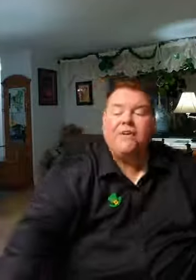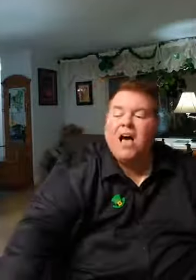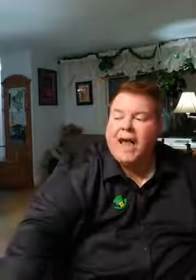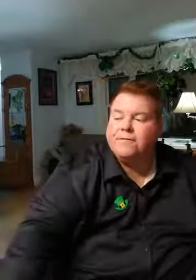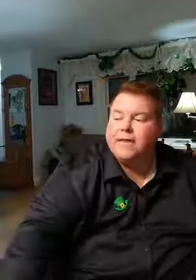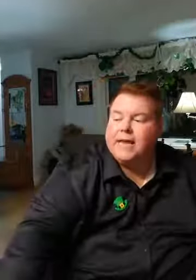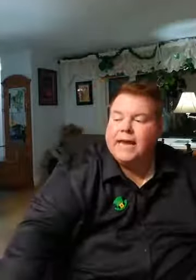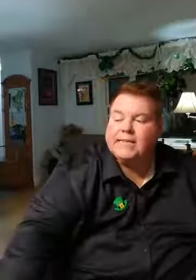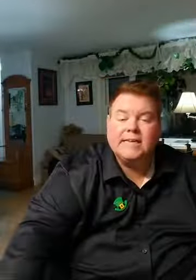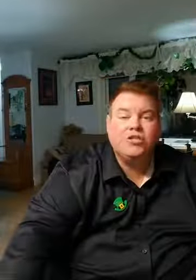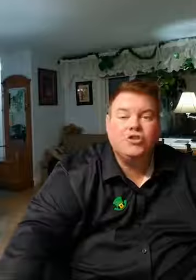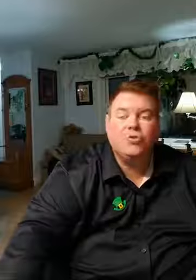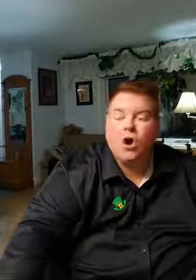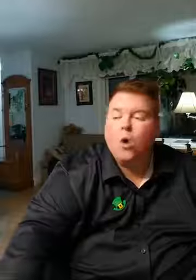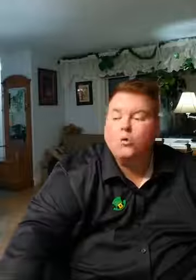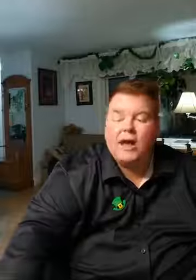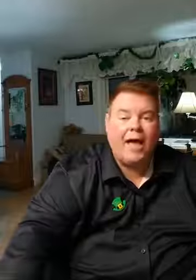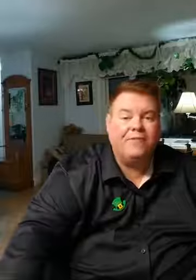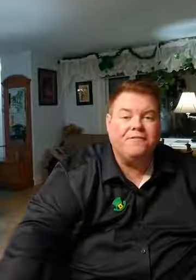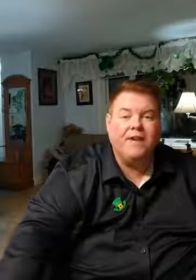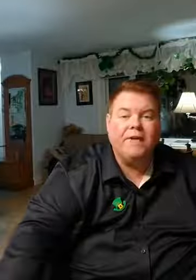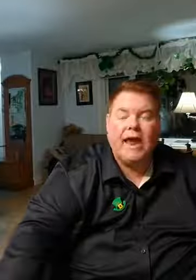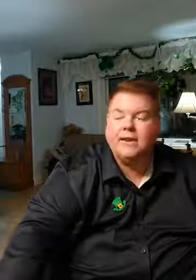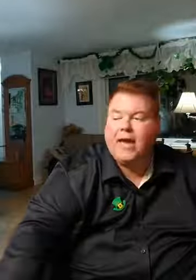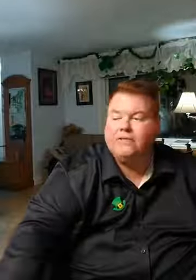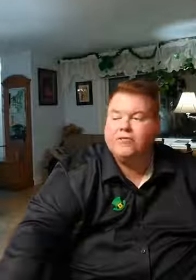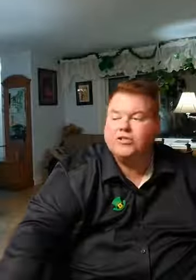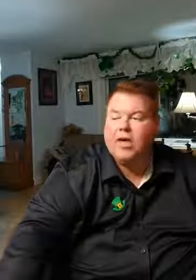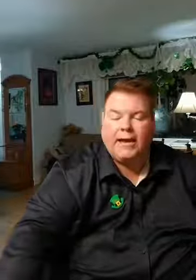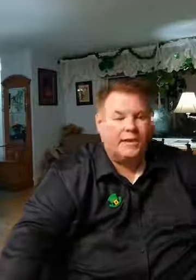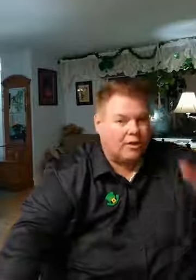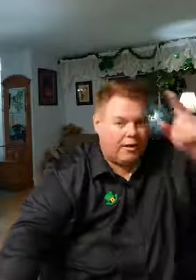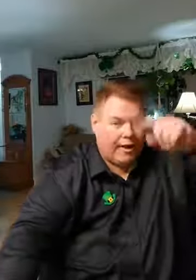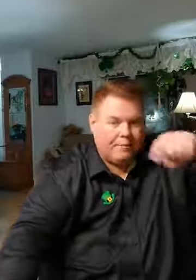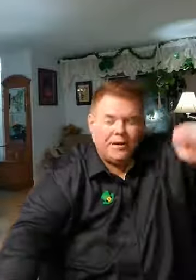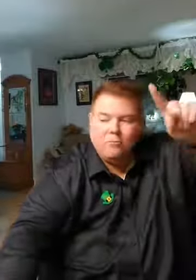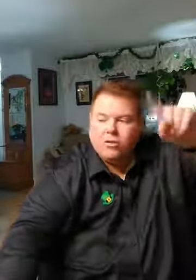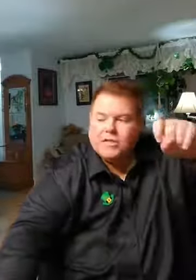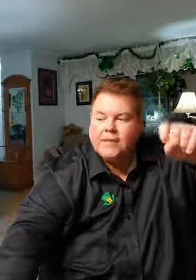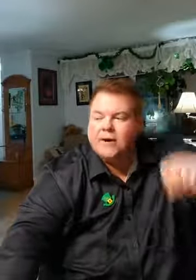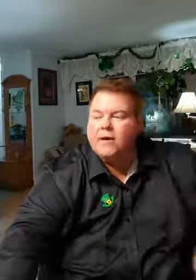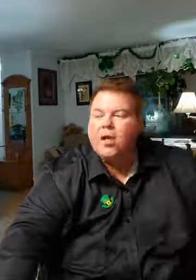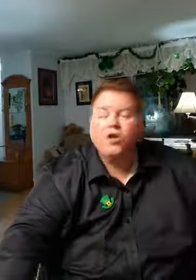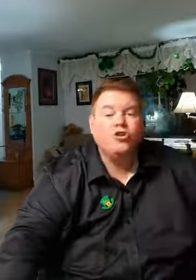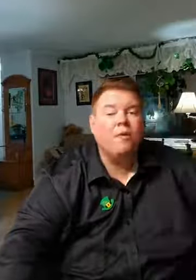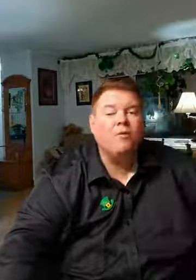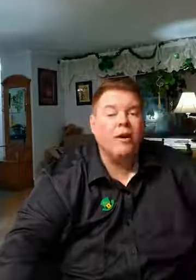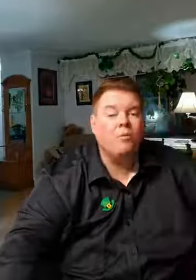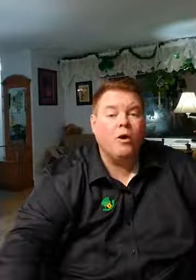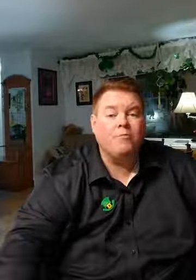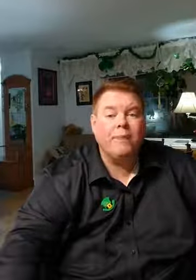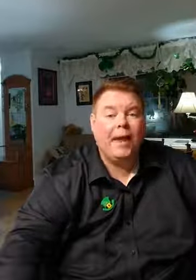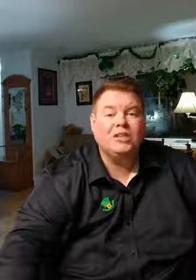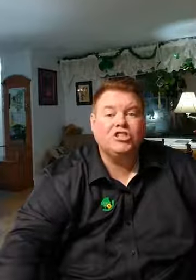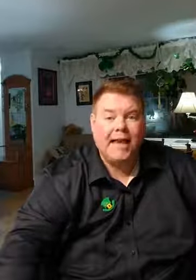5, it says to coda at the very end of that first line, and it's got like a little bullseye there. You might want to write page 10